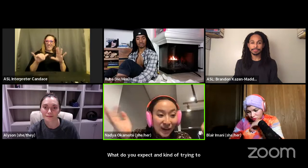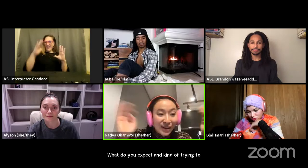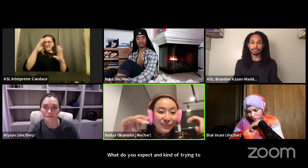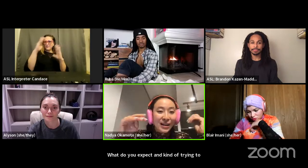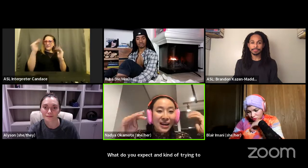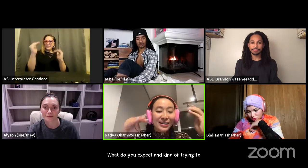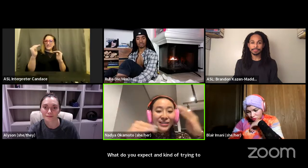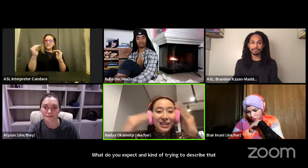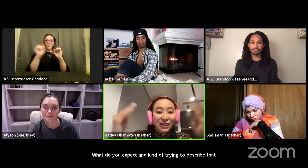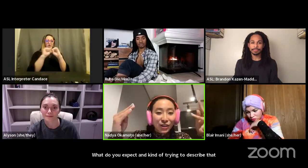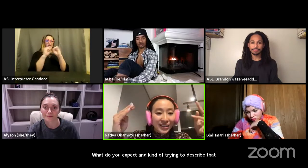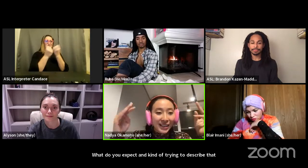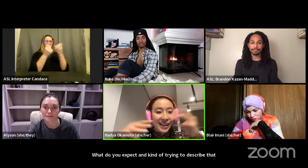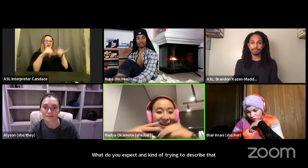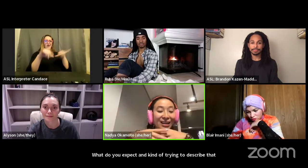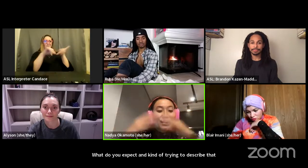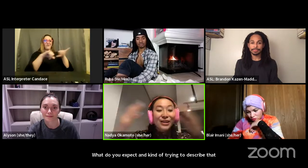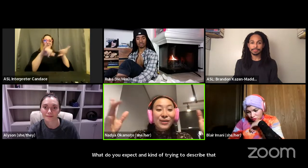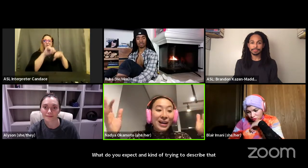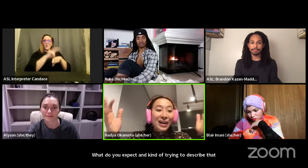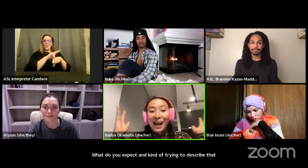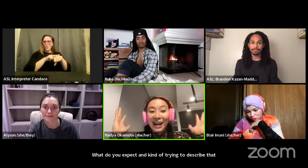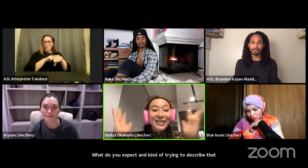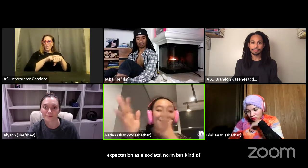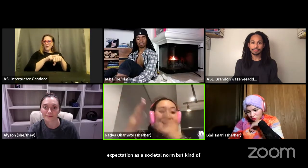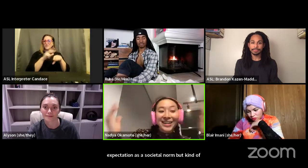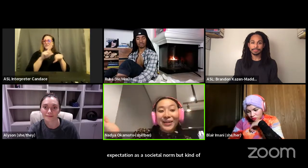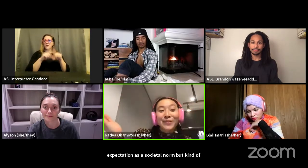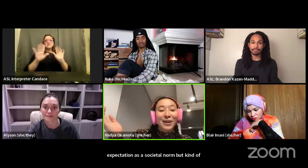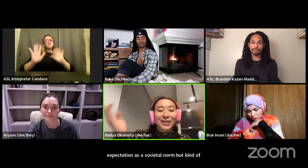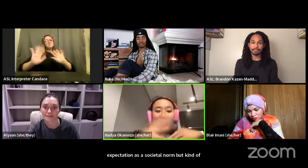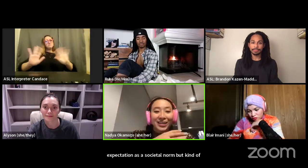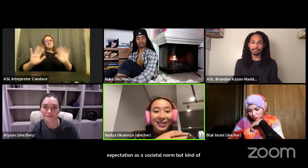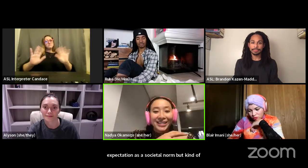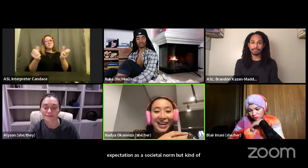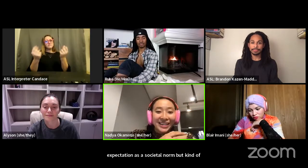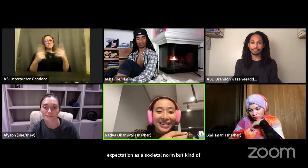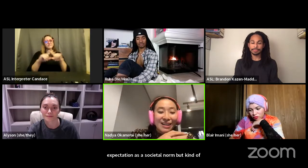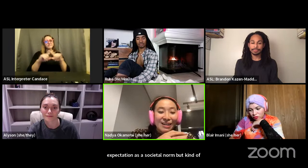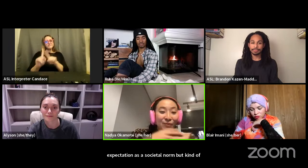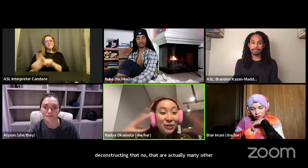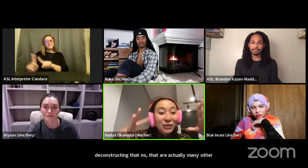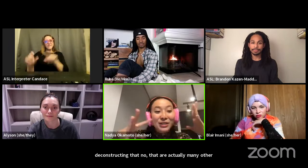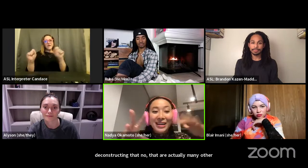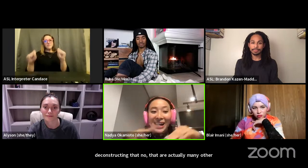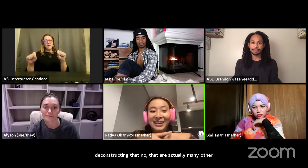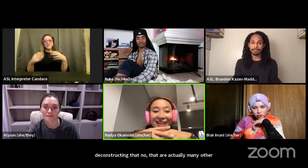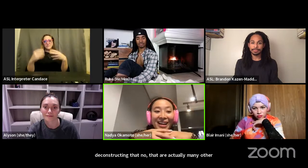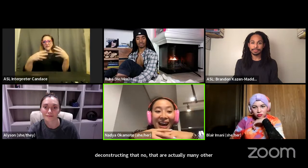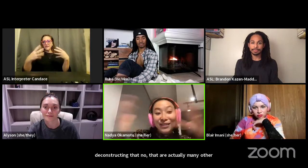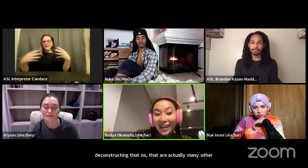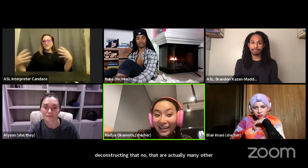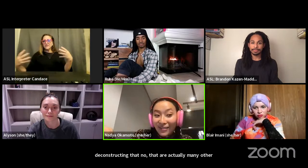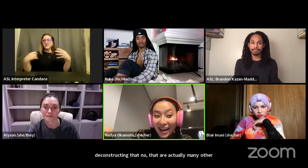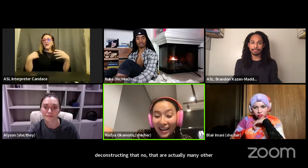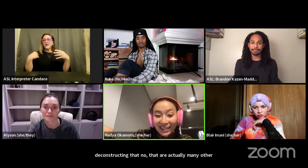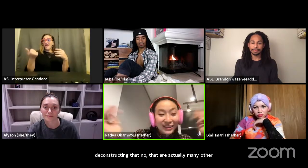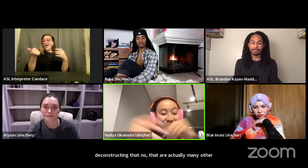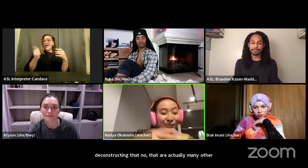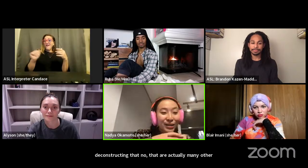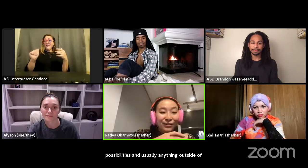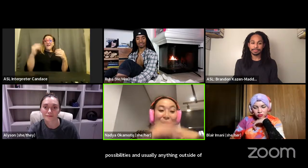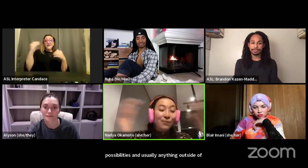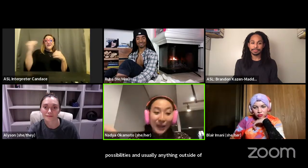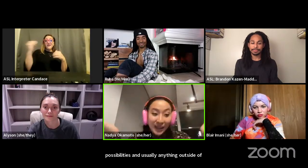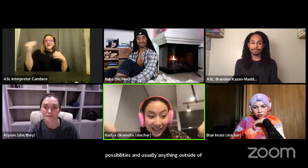societal norm, but kind of deconstructing that, no, that there are actually many other possibilities. And, usually anything outside of that